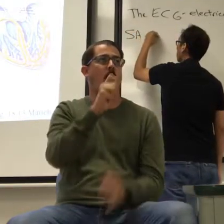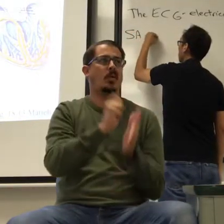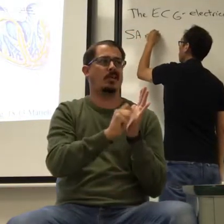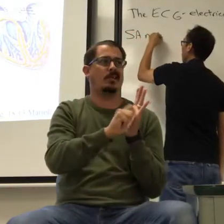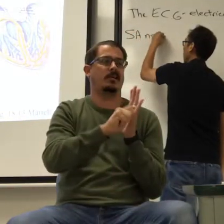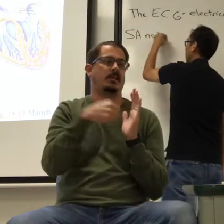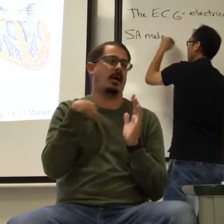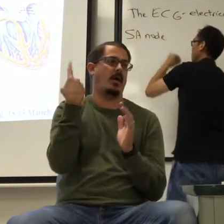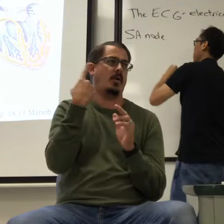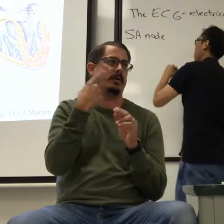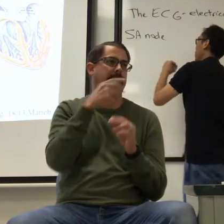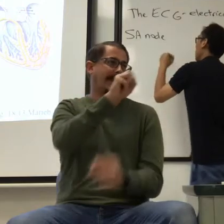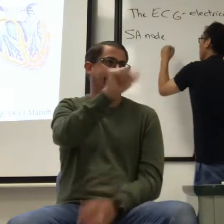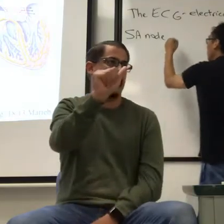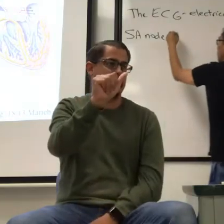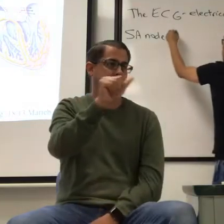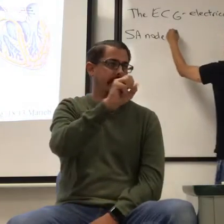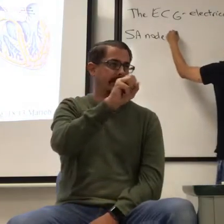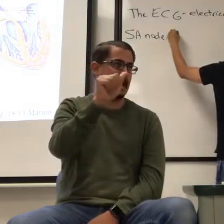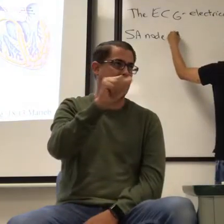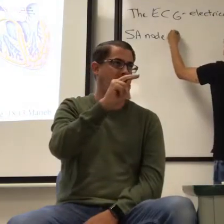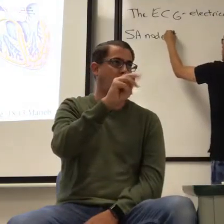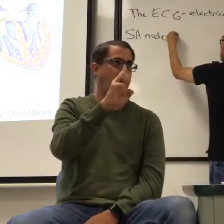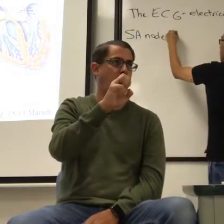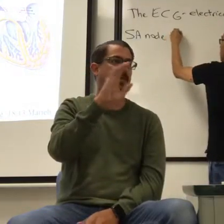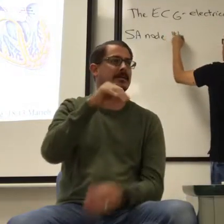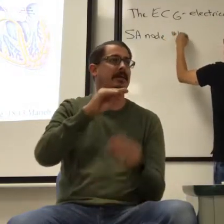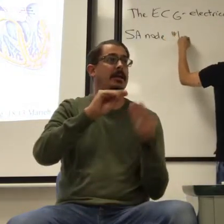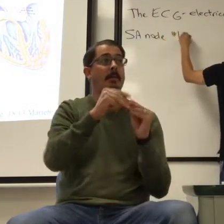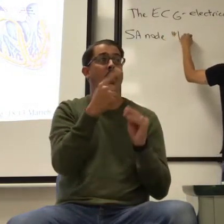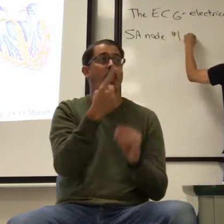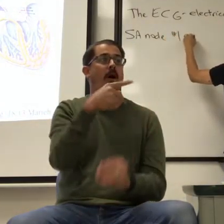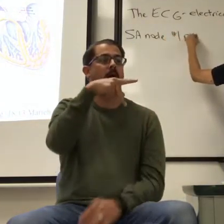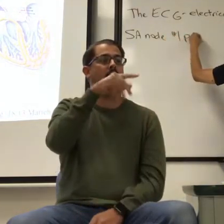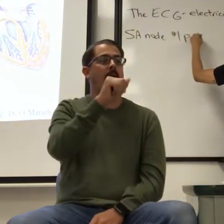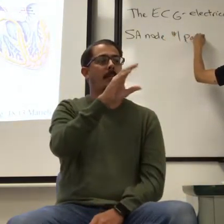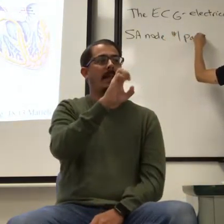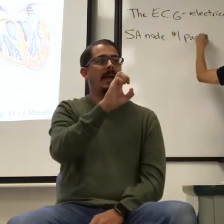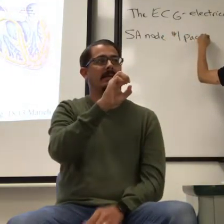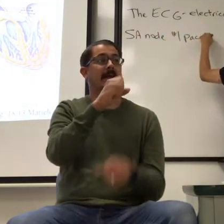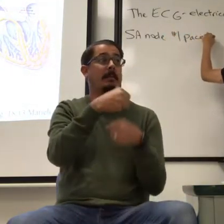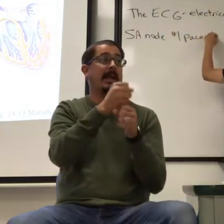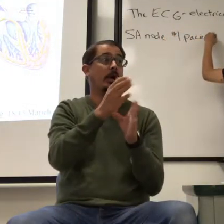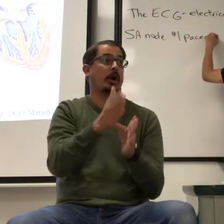I just always call it the SA node. We call it your number one pacemaker